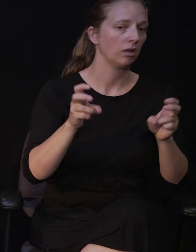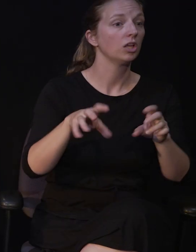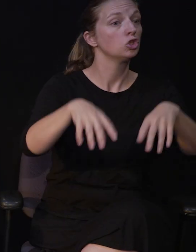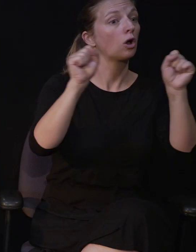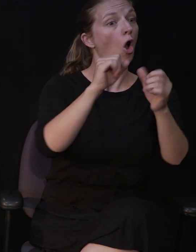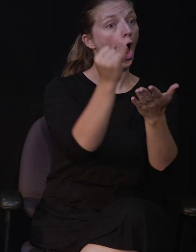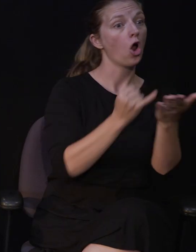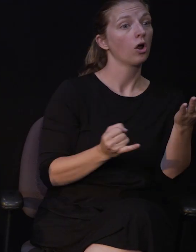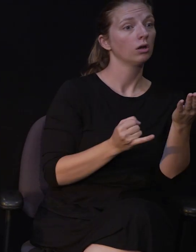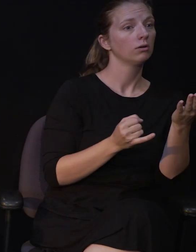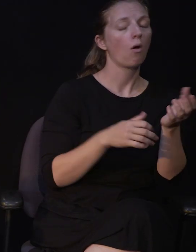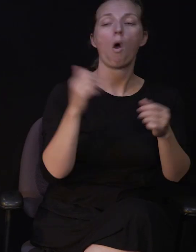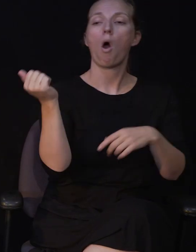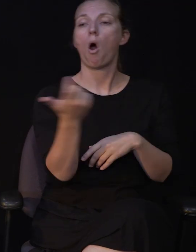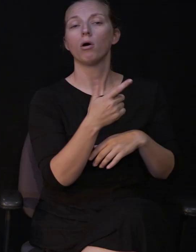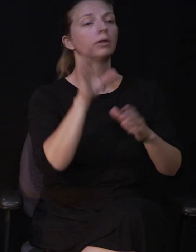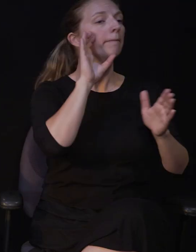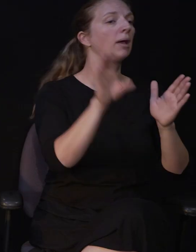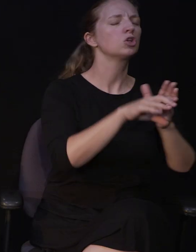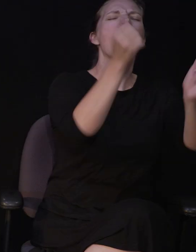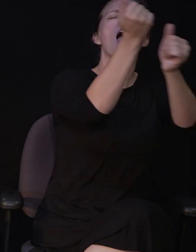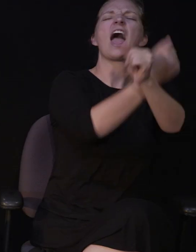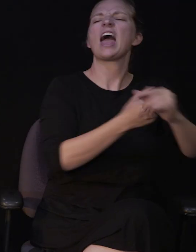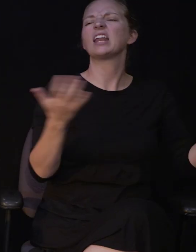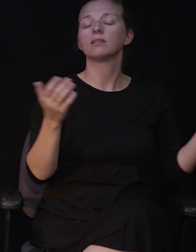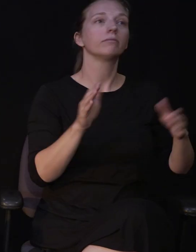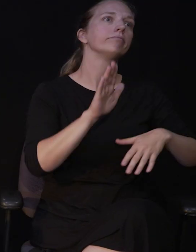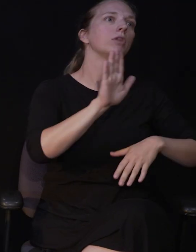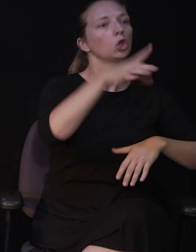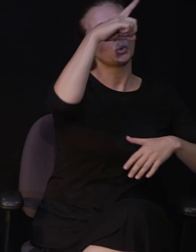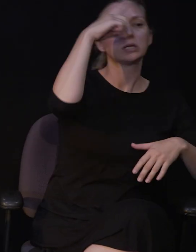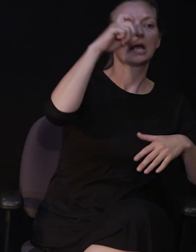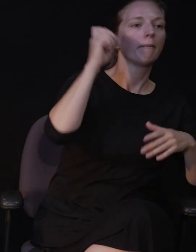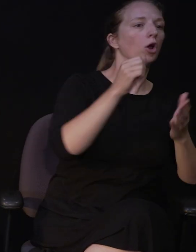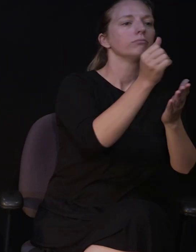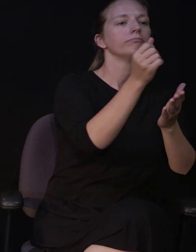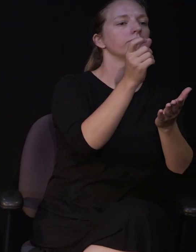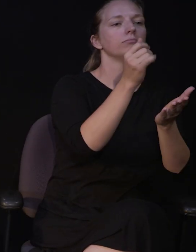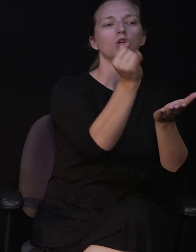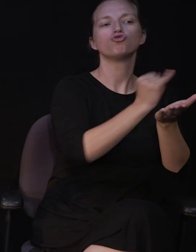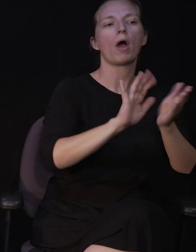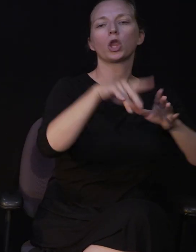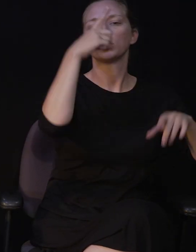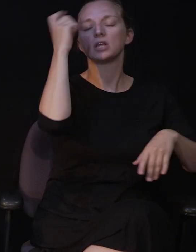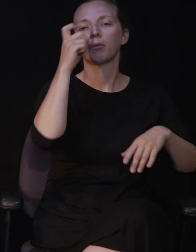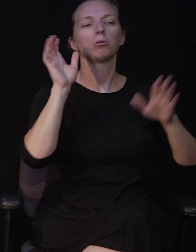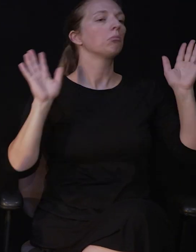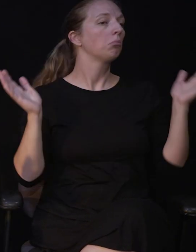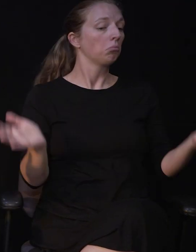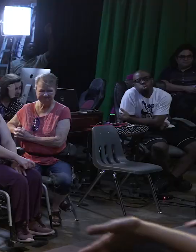all did pictures. They did whatever you want about what was your summer. Do a picture of your summer. And they didn't have